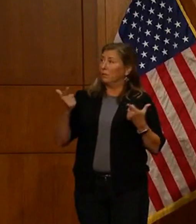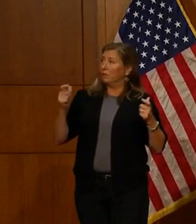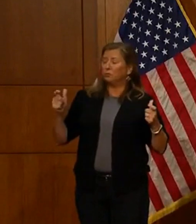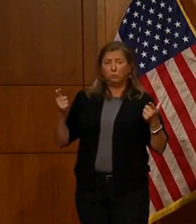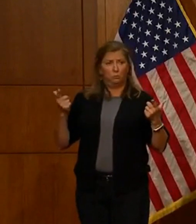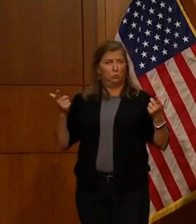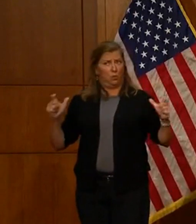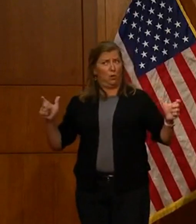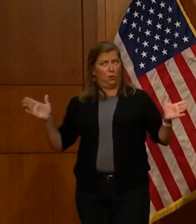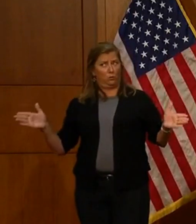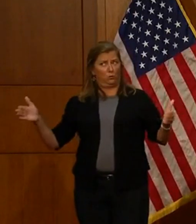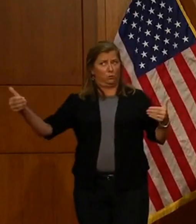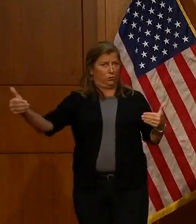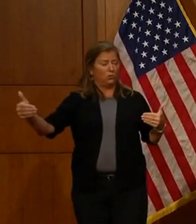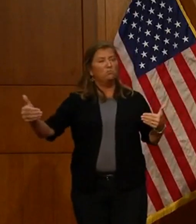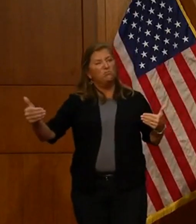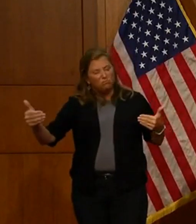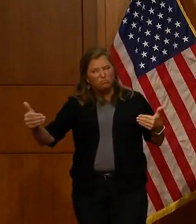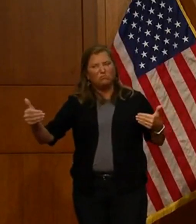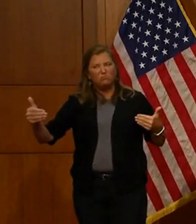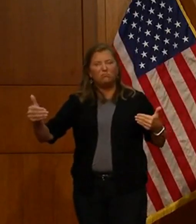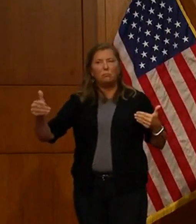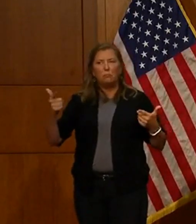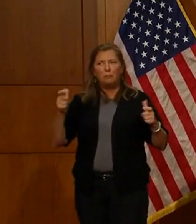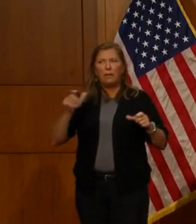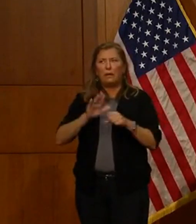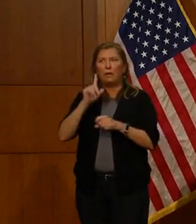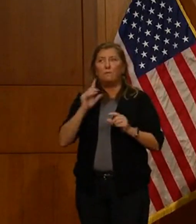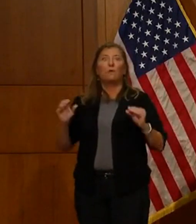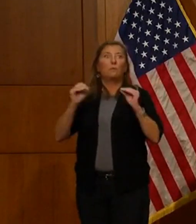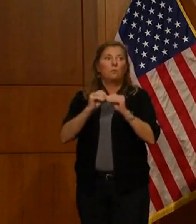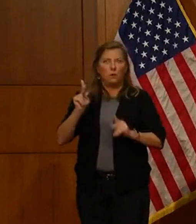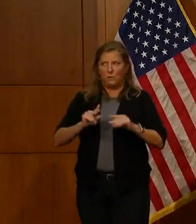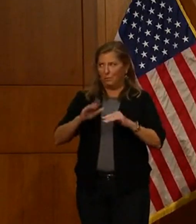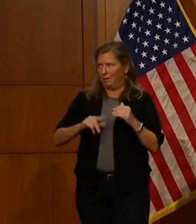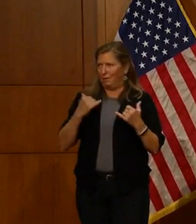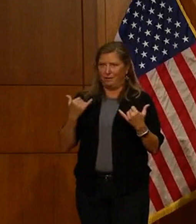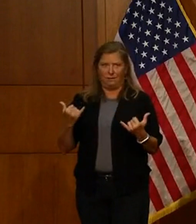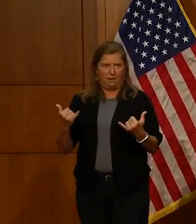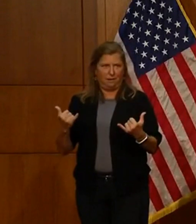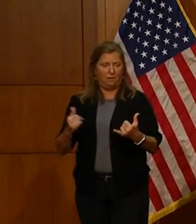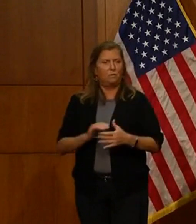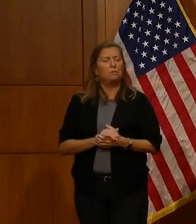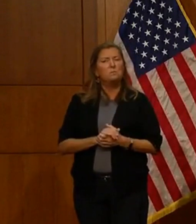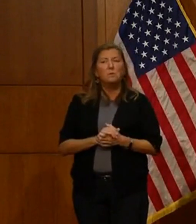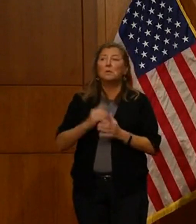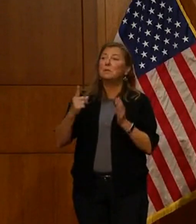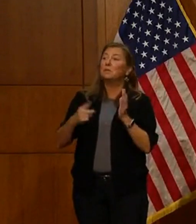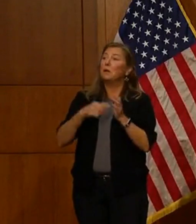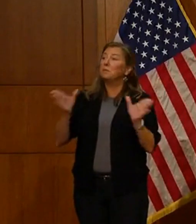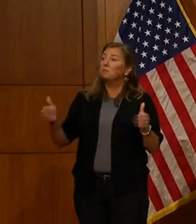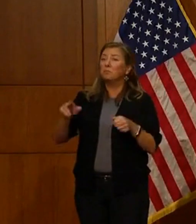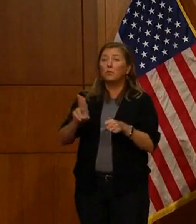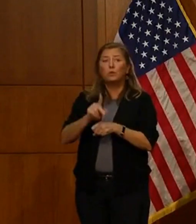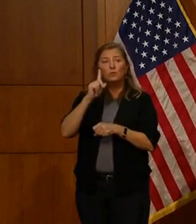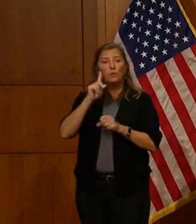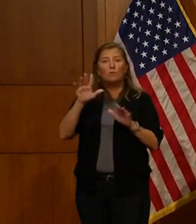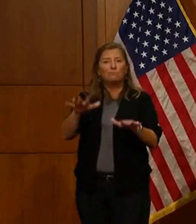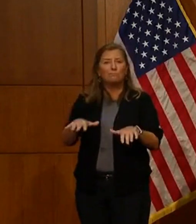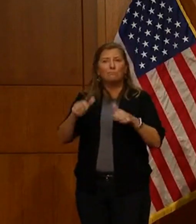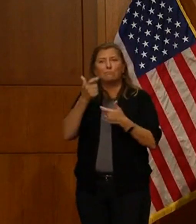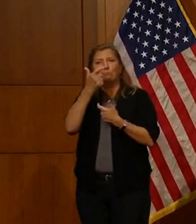large room meant to hold far more people than we have in here. It sometimes functions as an